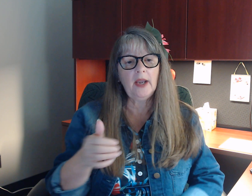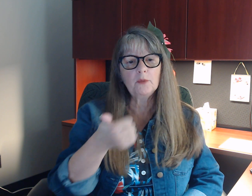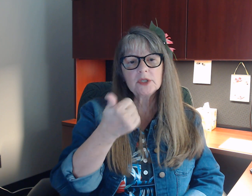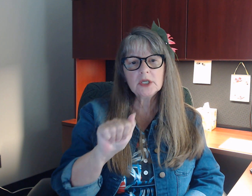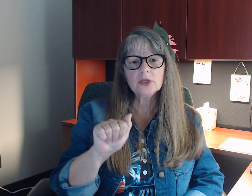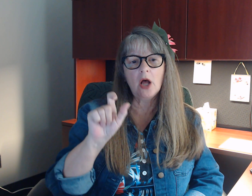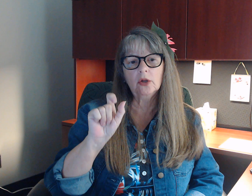was